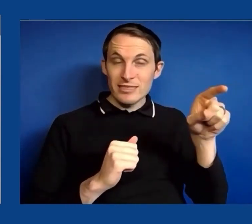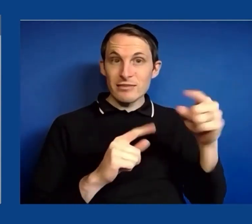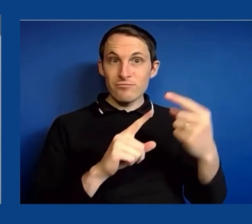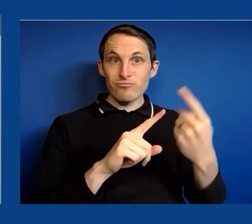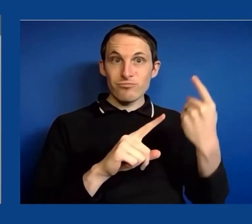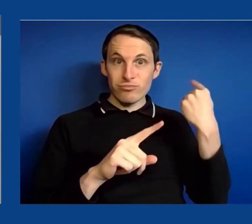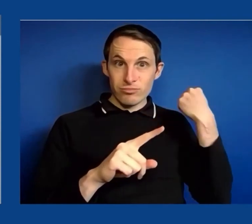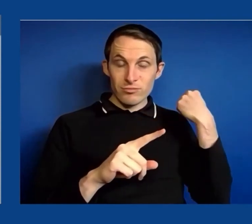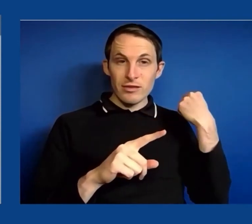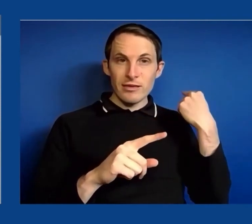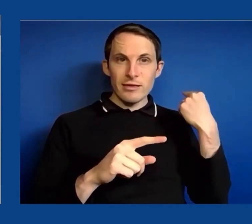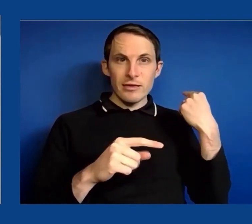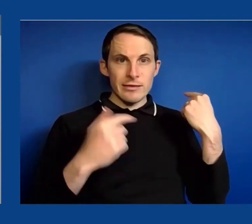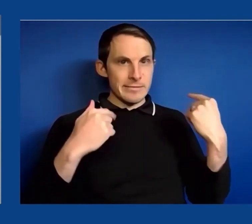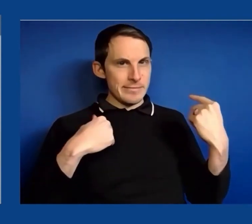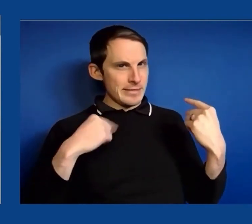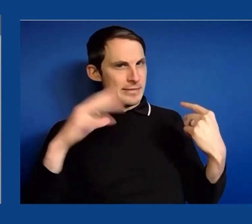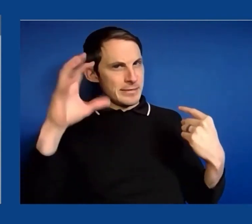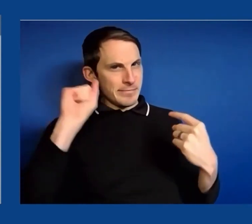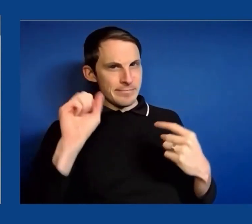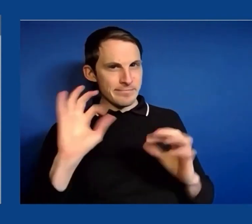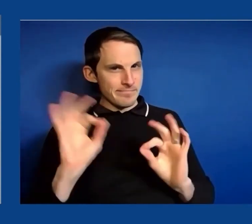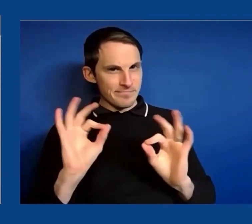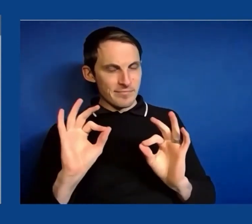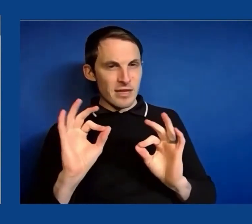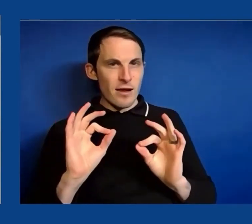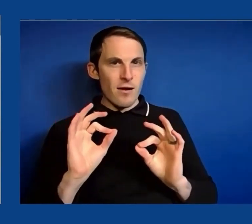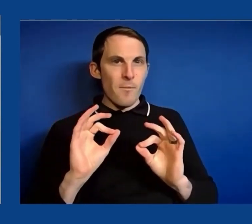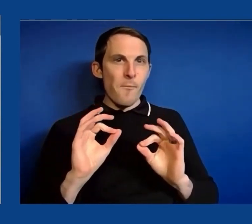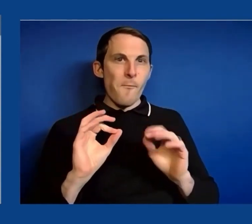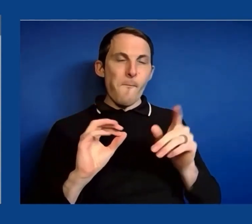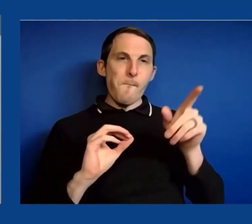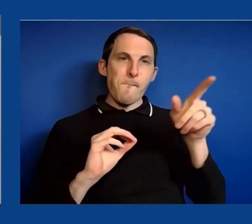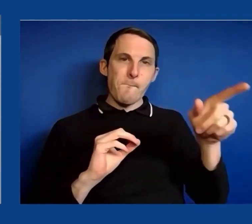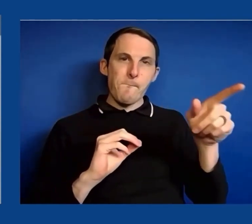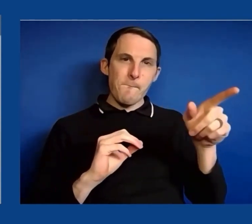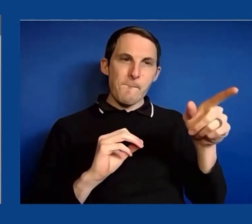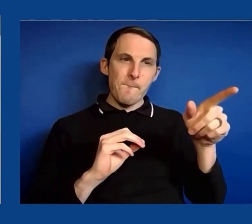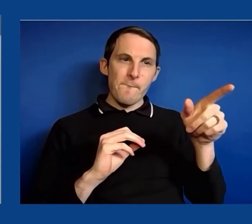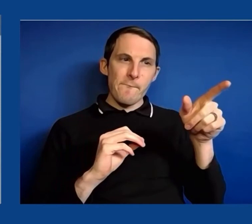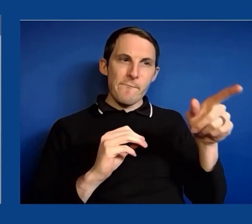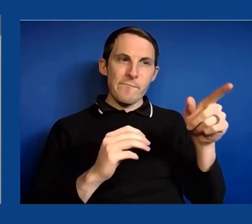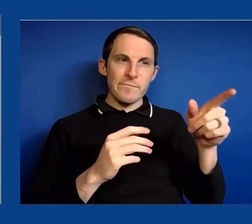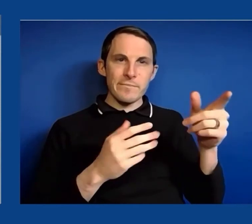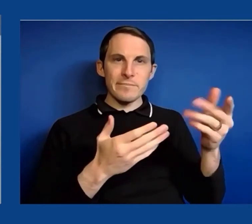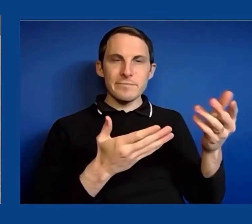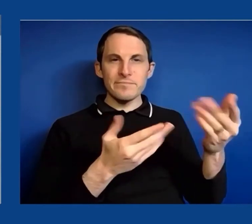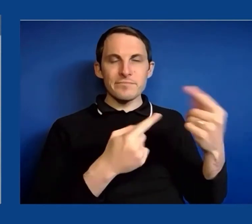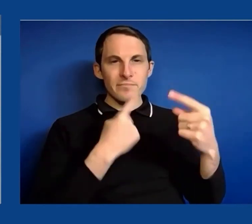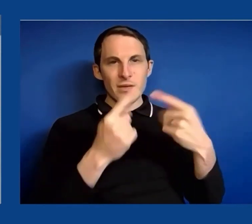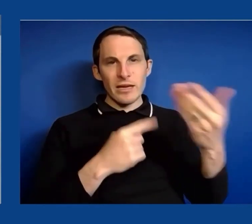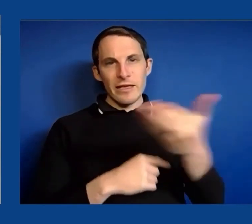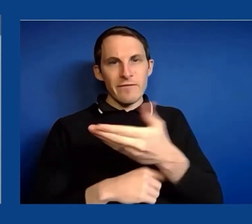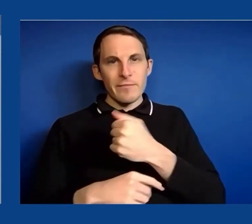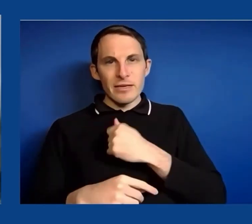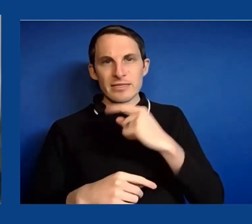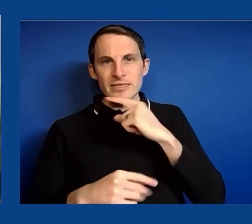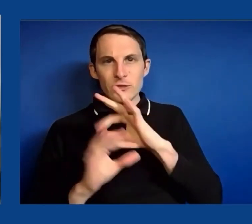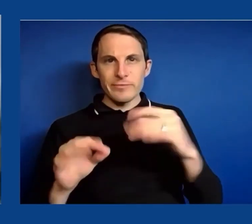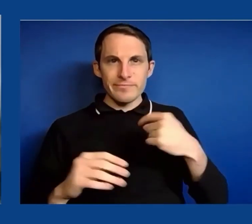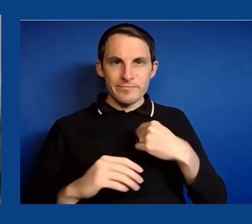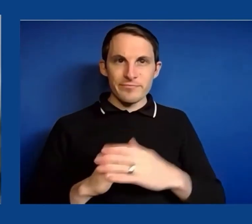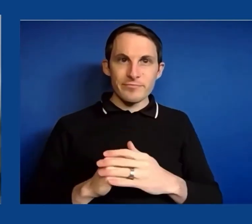quite there at that stage for him to give me. He gave it to my son, not me. Honey Carolyn,